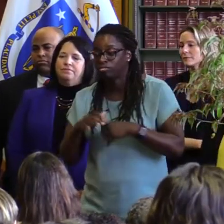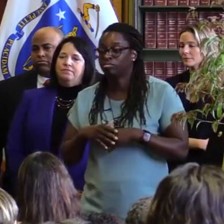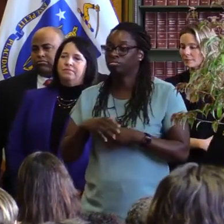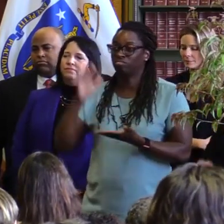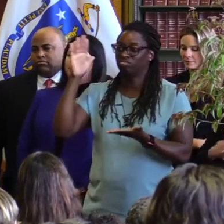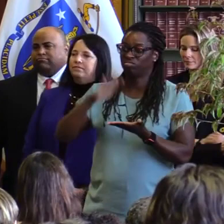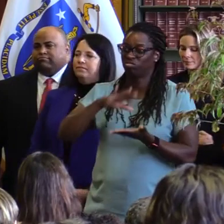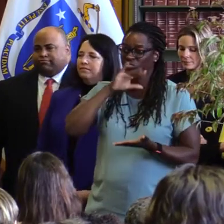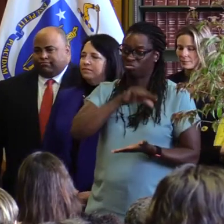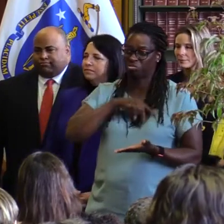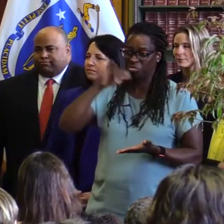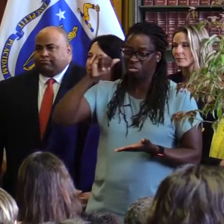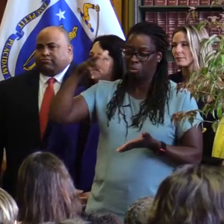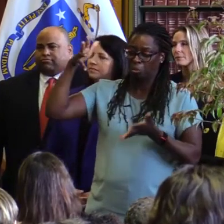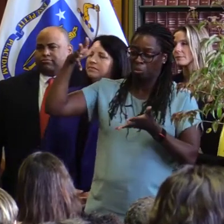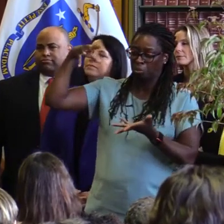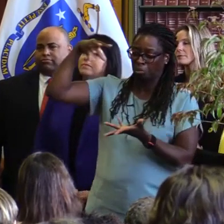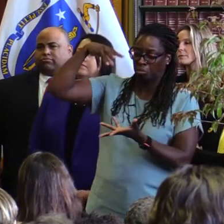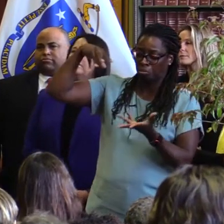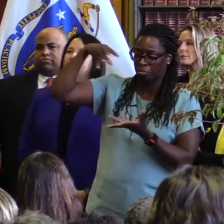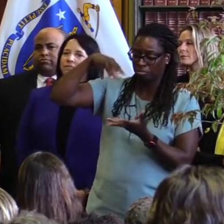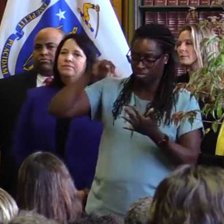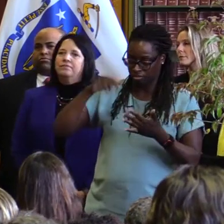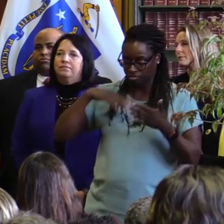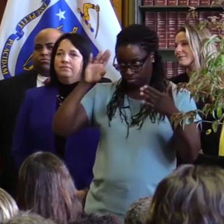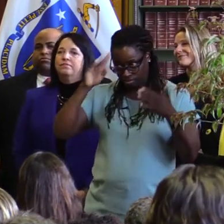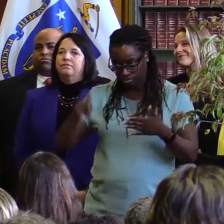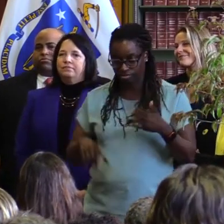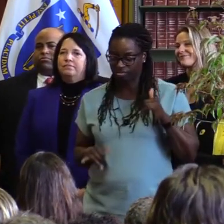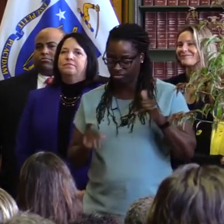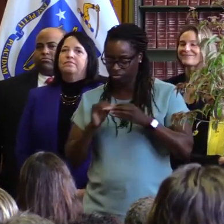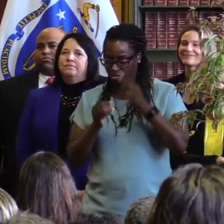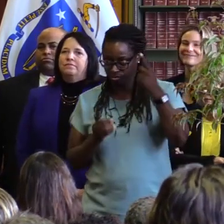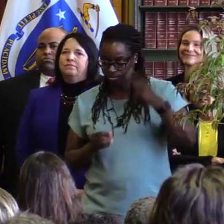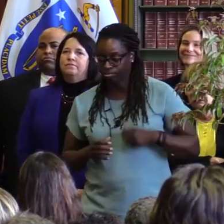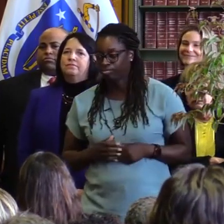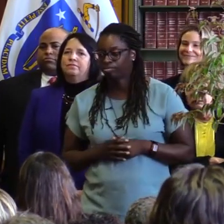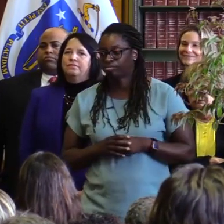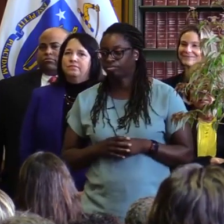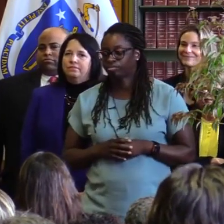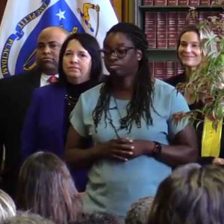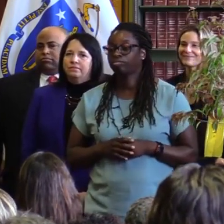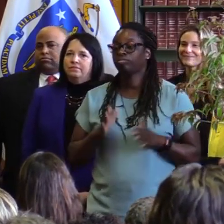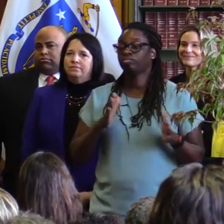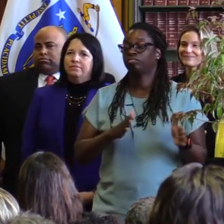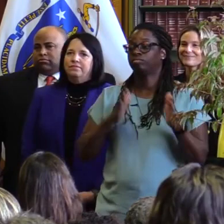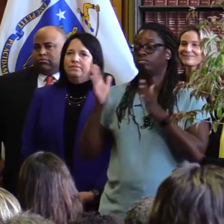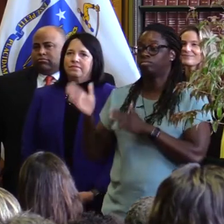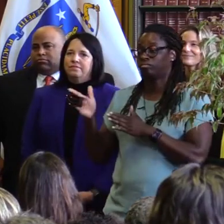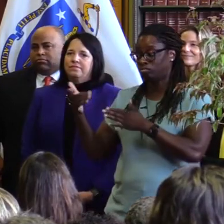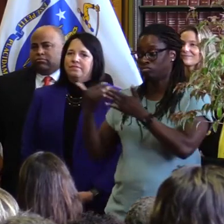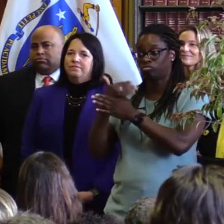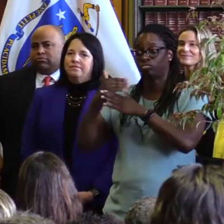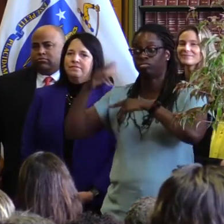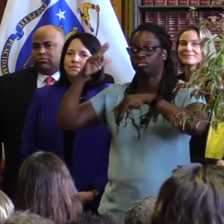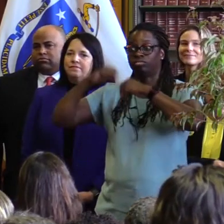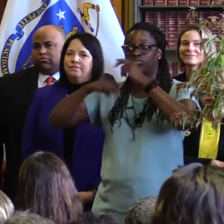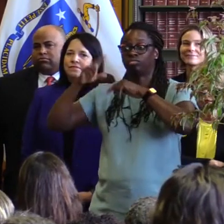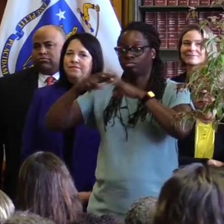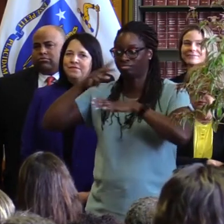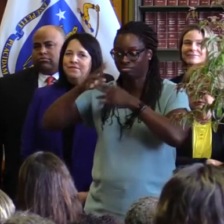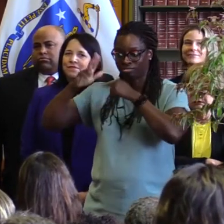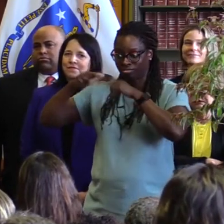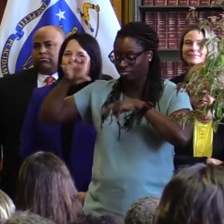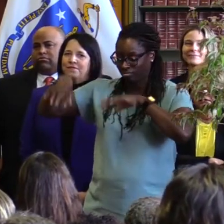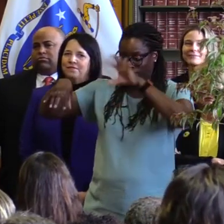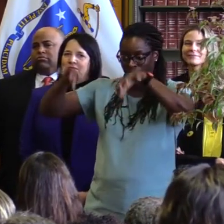new construction. Delighted to see the number of developers that we have in the room here today who understand you know, the value proposition and know that